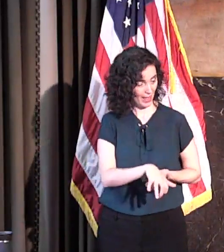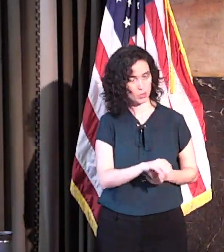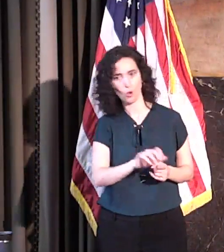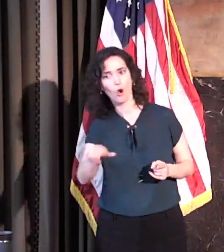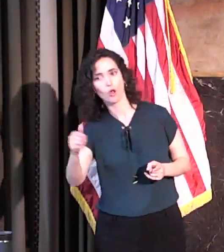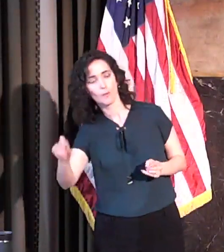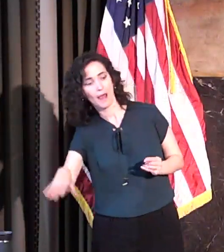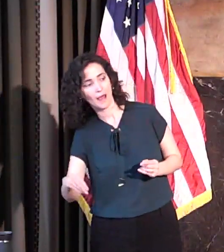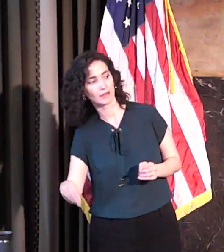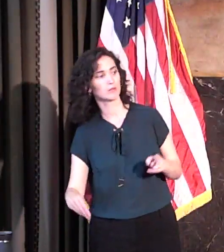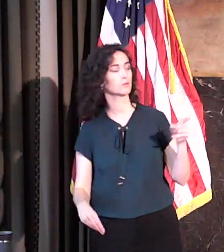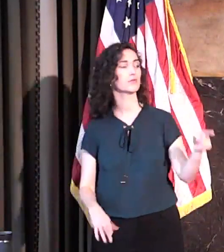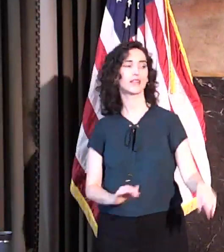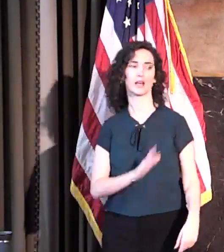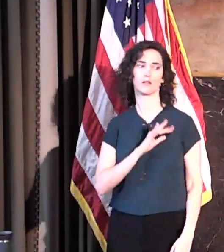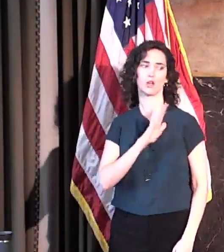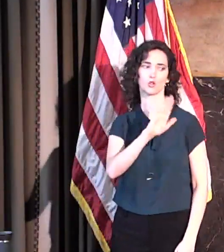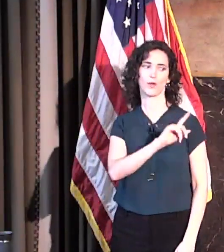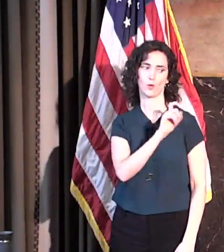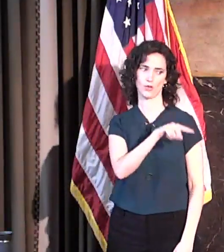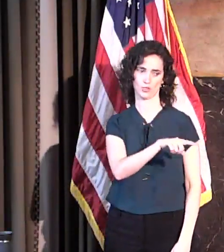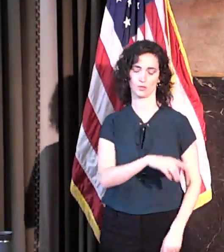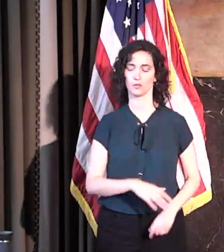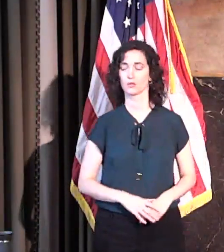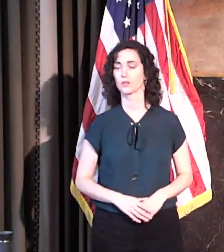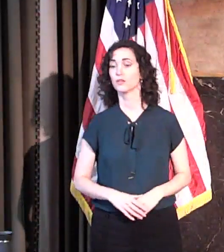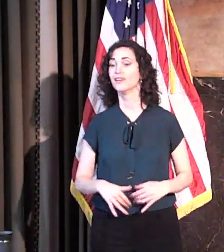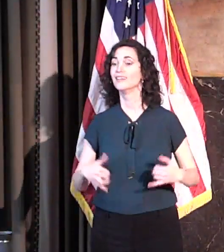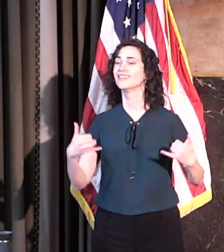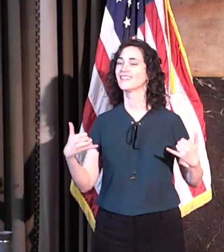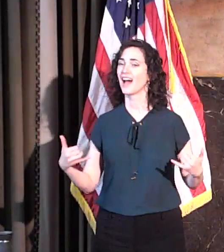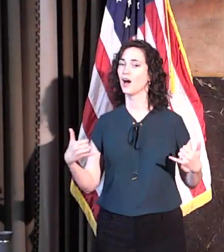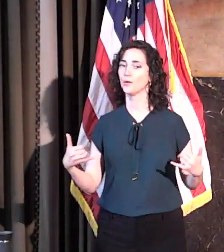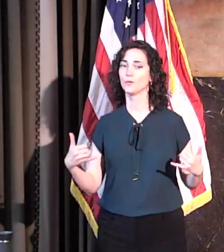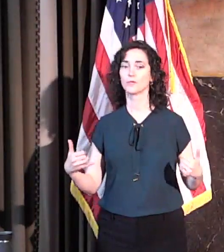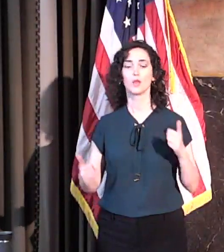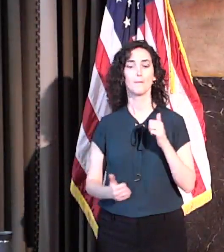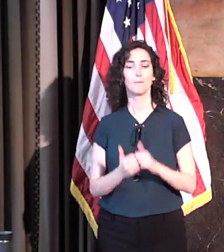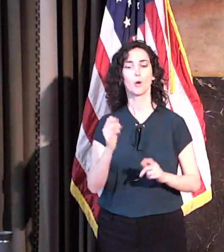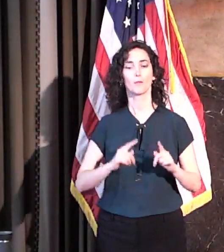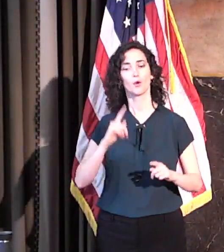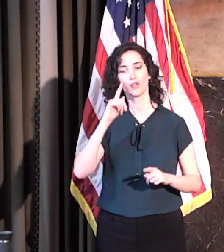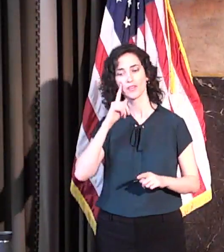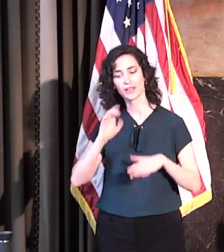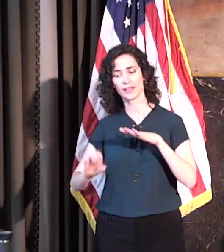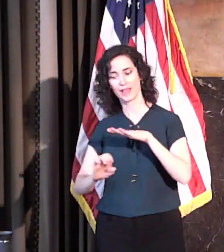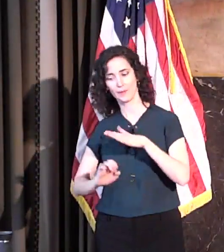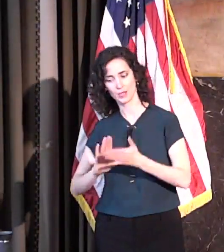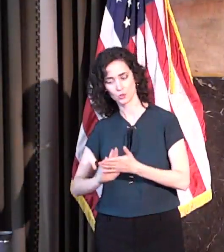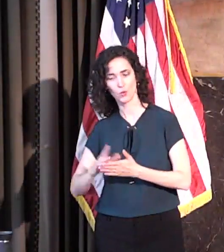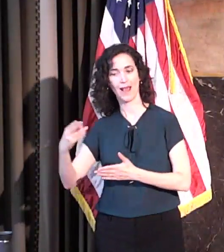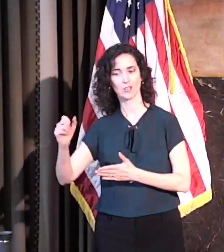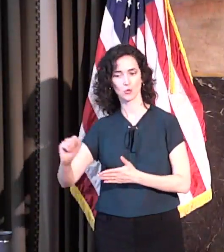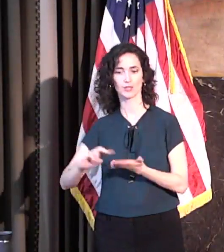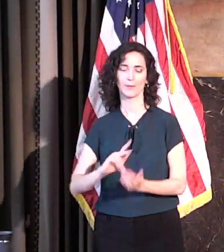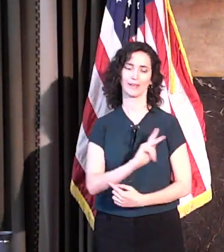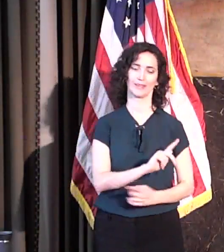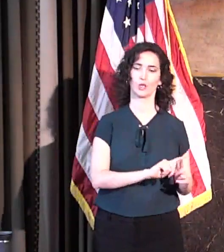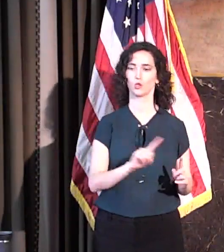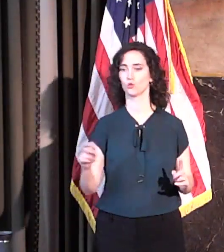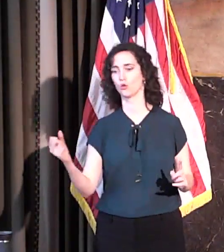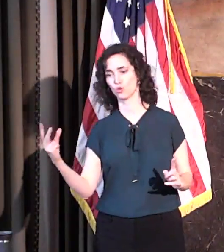a great, RIC does. it's a great question. And so right now, most people think elementary and secondary education, you say K through 12, and you just kind of